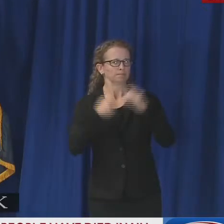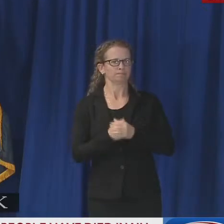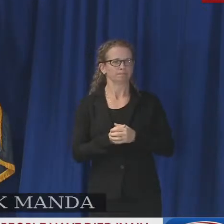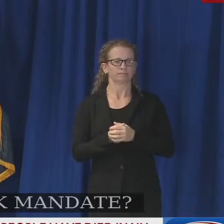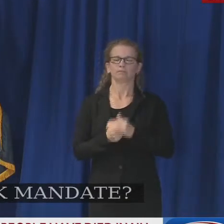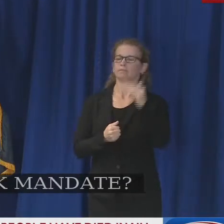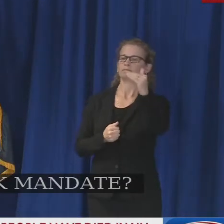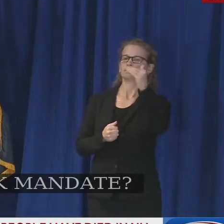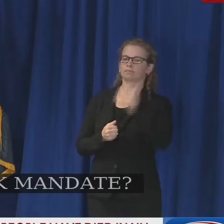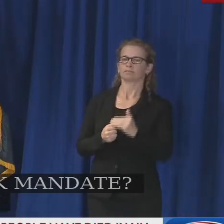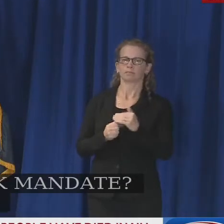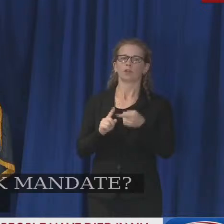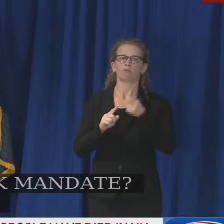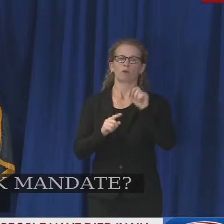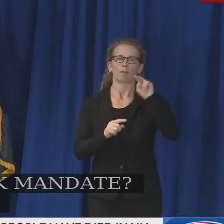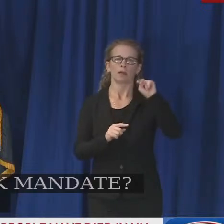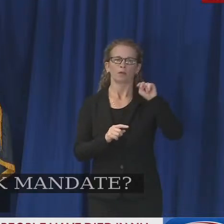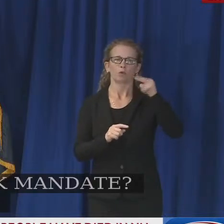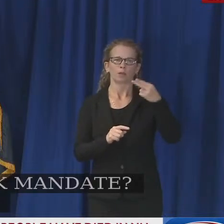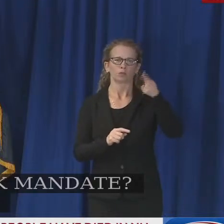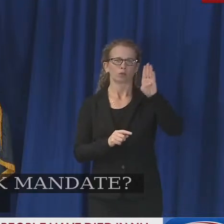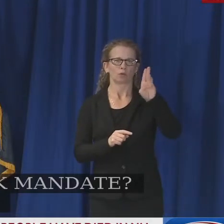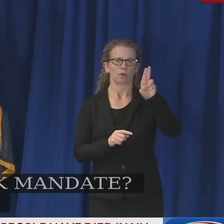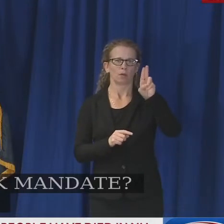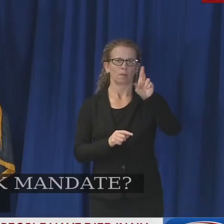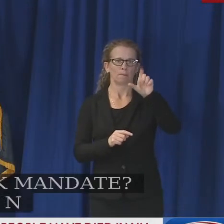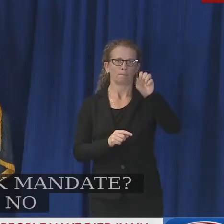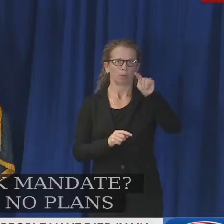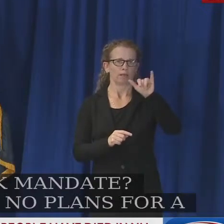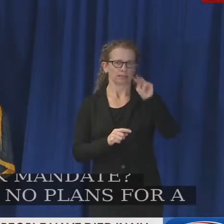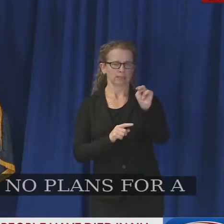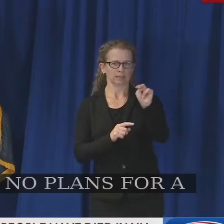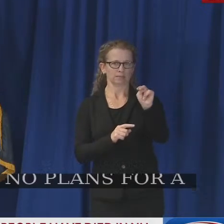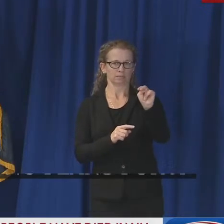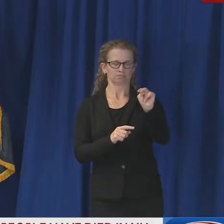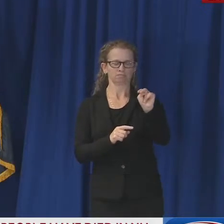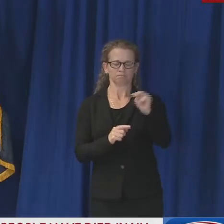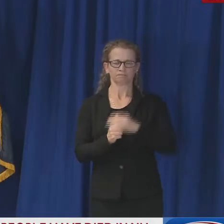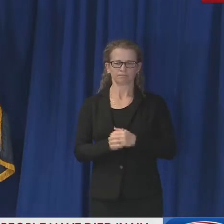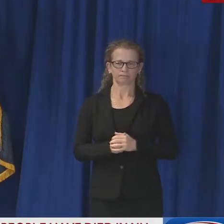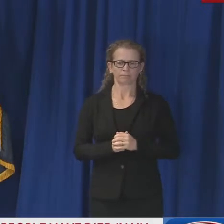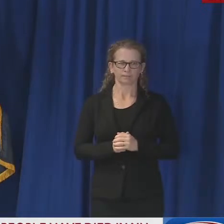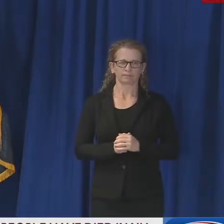Marie Timmons from the New Hampshire Bulletin. Anne Marie, please go ahead with your question.